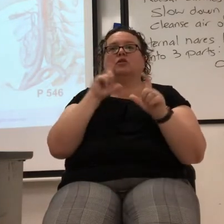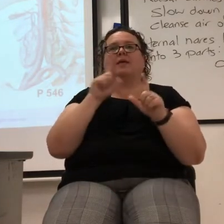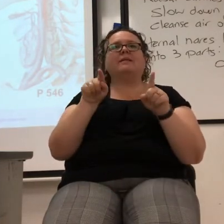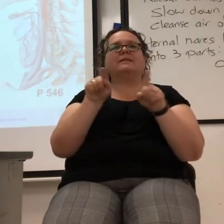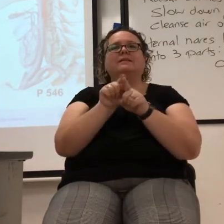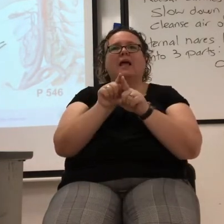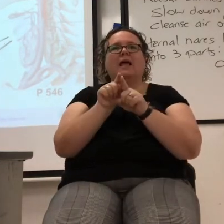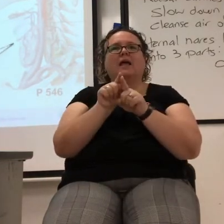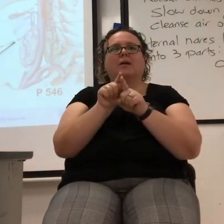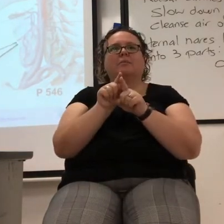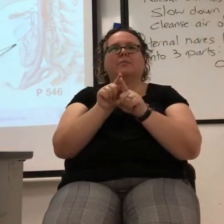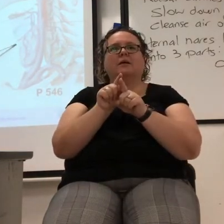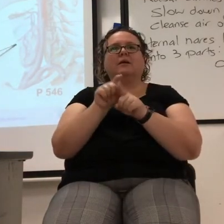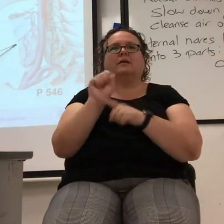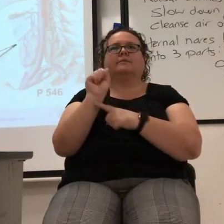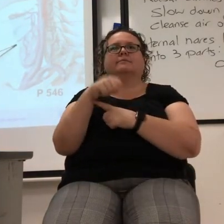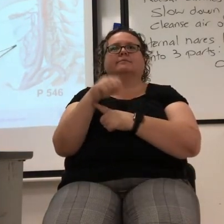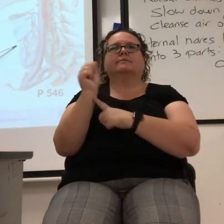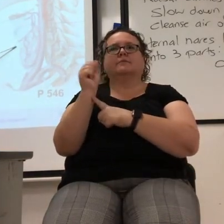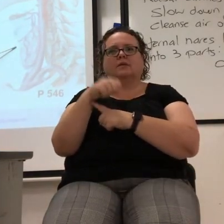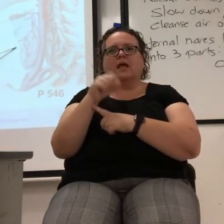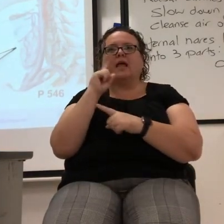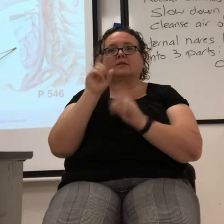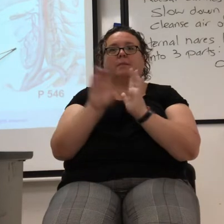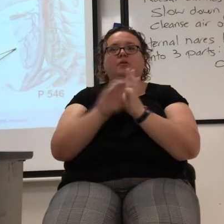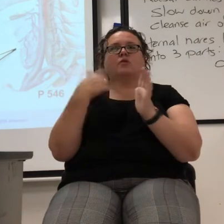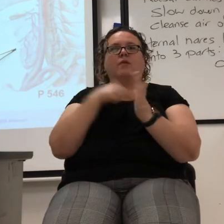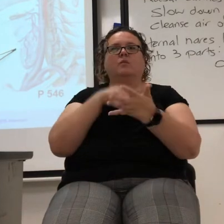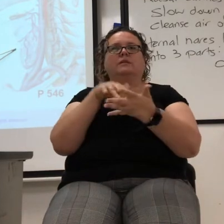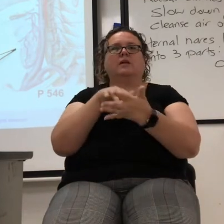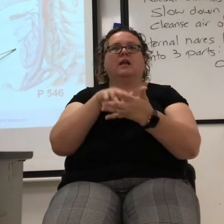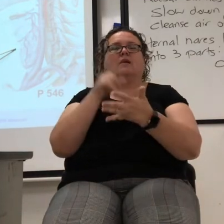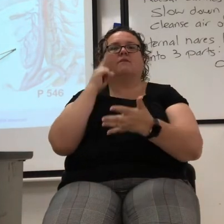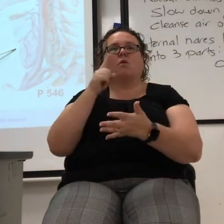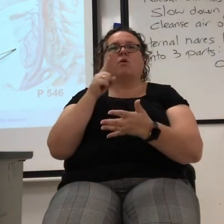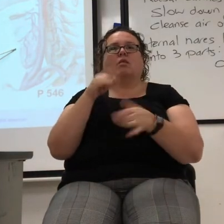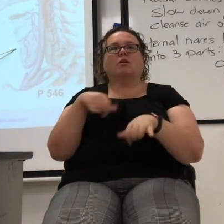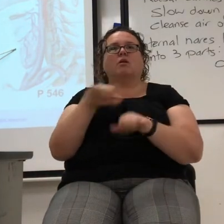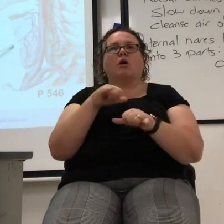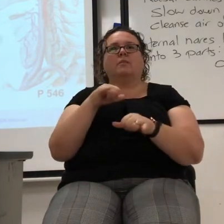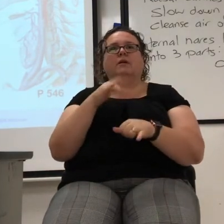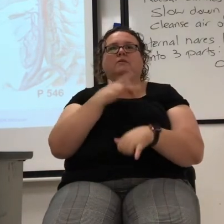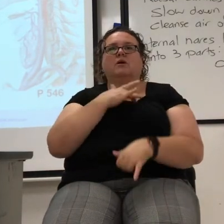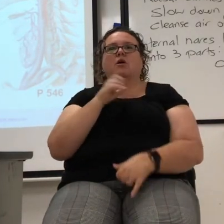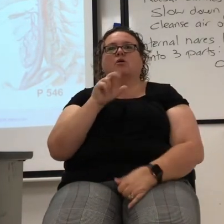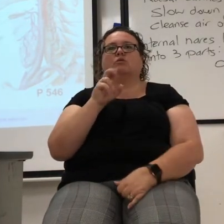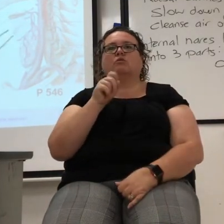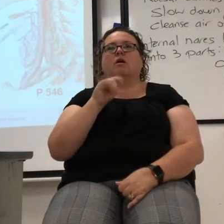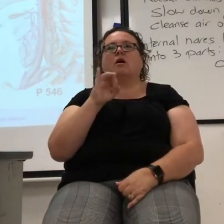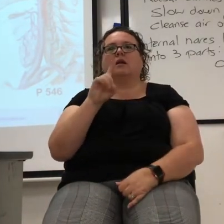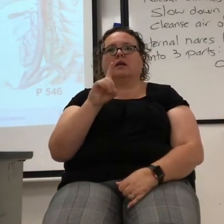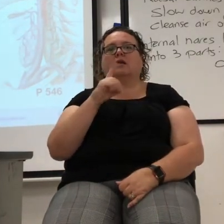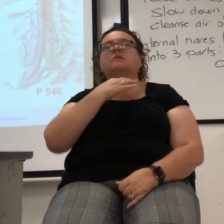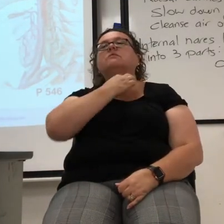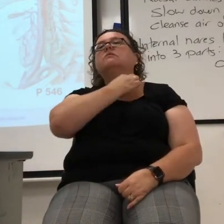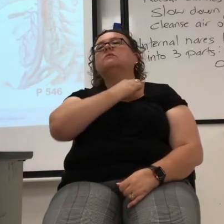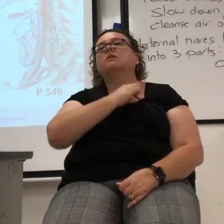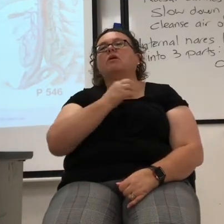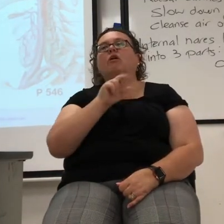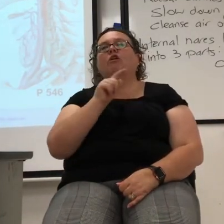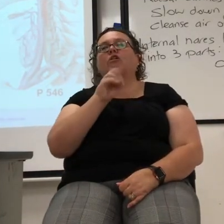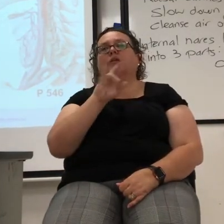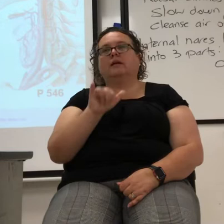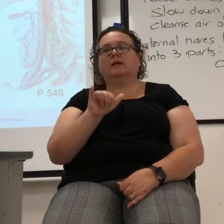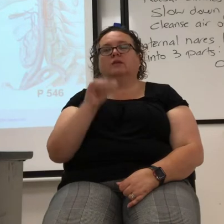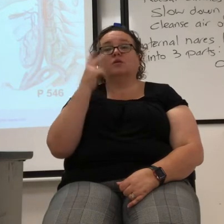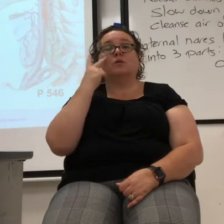tilt as this picture that we studied for the common carotid artery. Okay, so you can kind of see how the larynx,